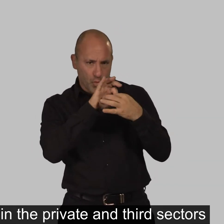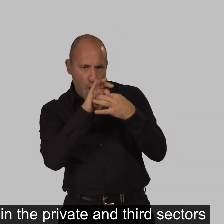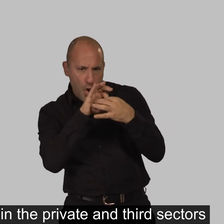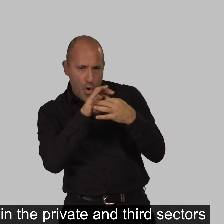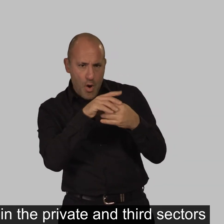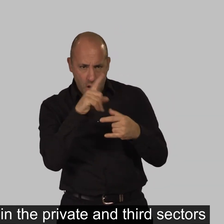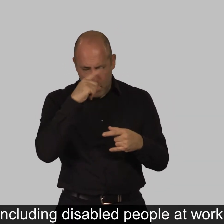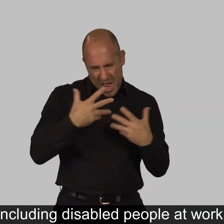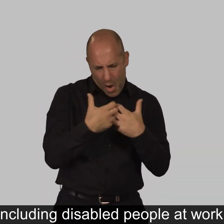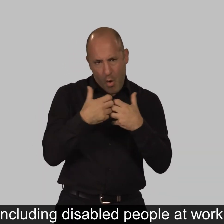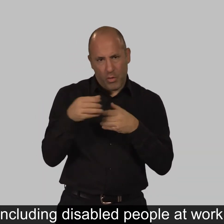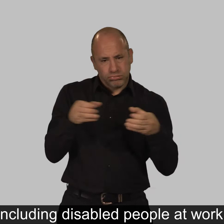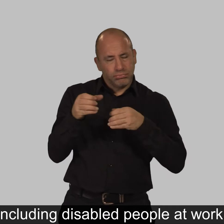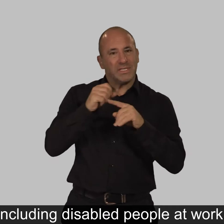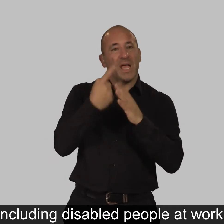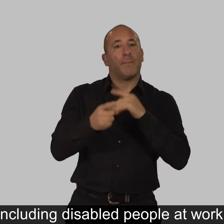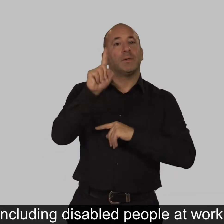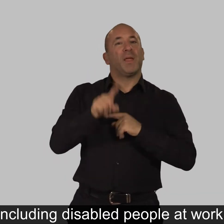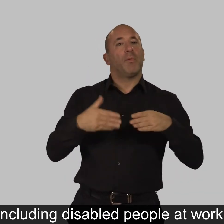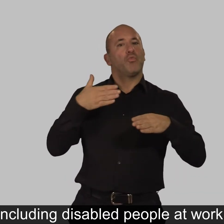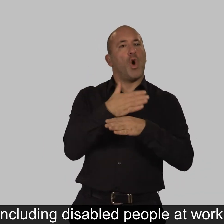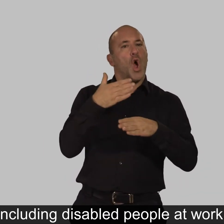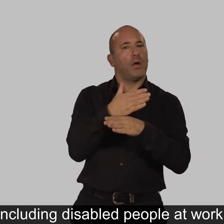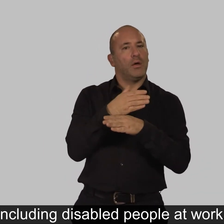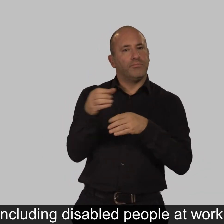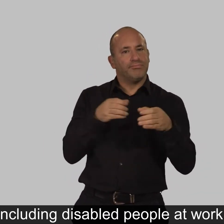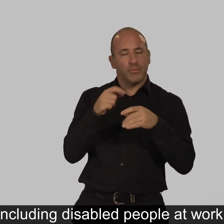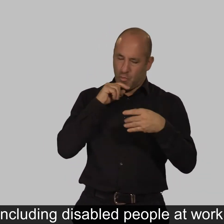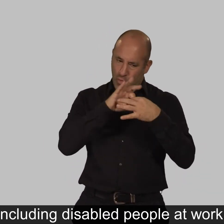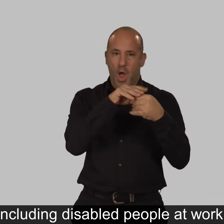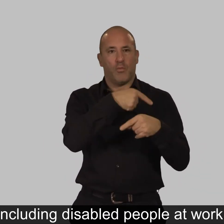ways of including disabled people at work.